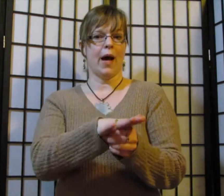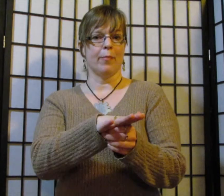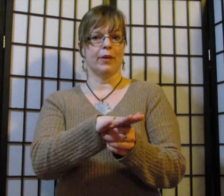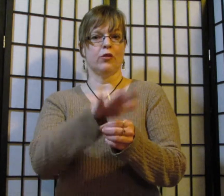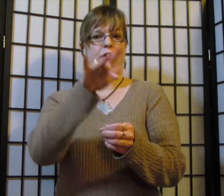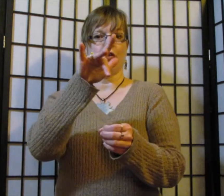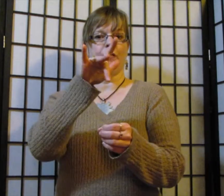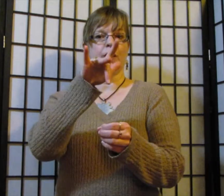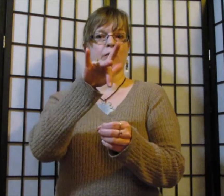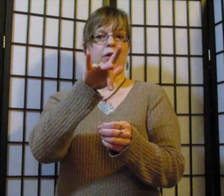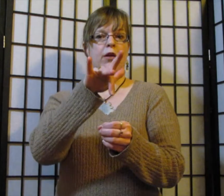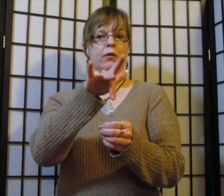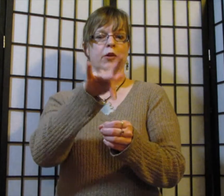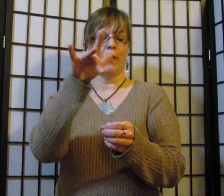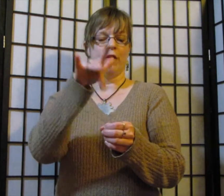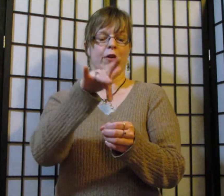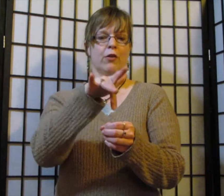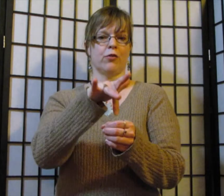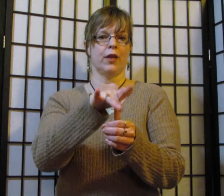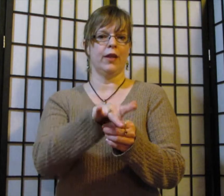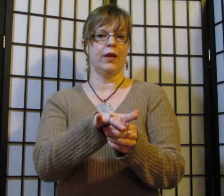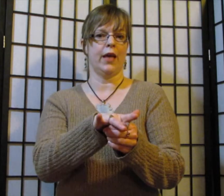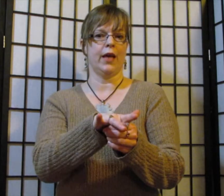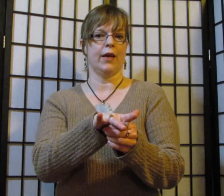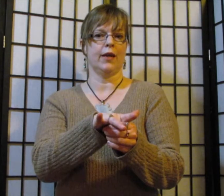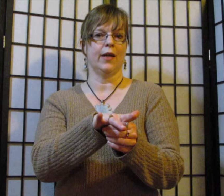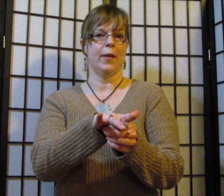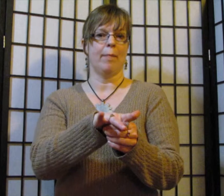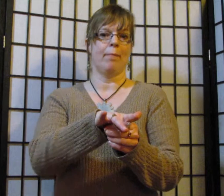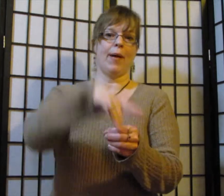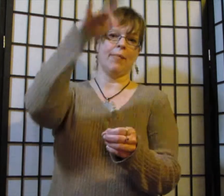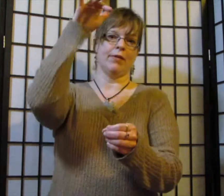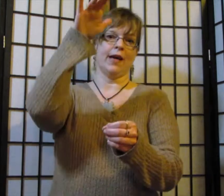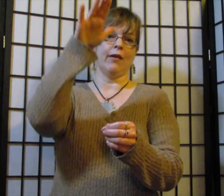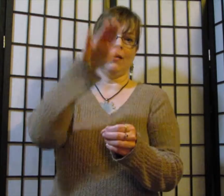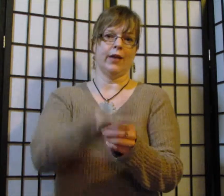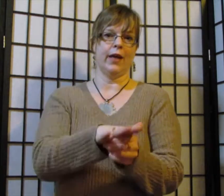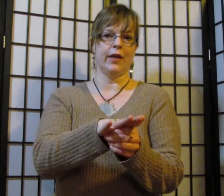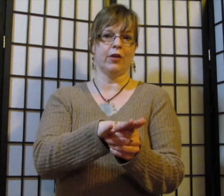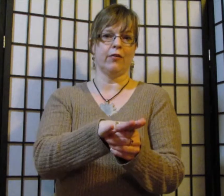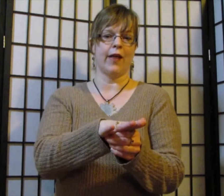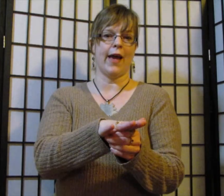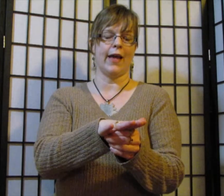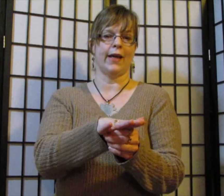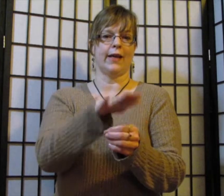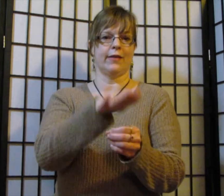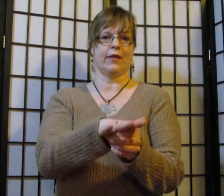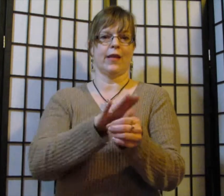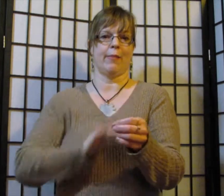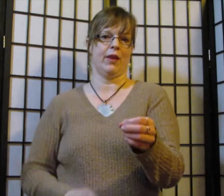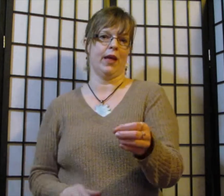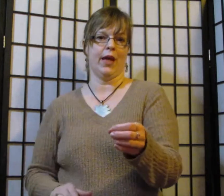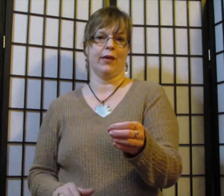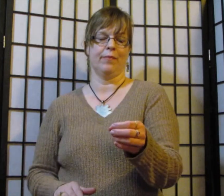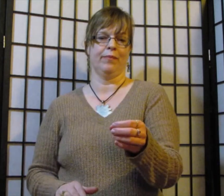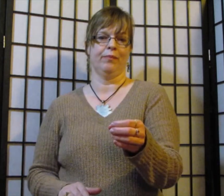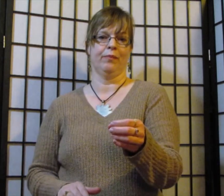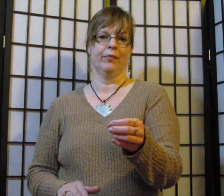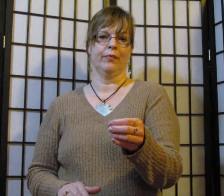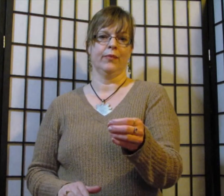Pop. So your finger will go, your middle finger goes in the can, pops out, and your flat hand hits the top of the can.